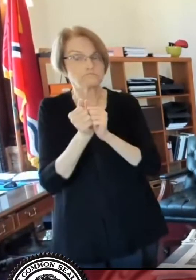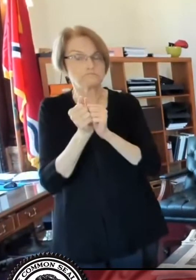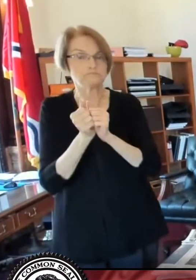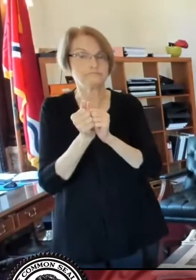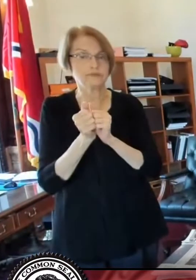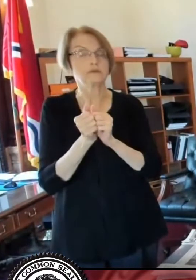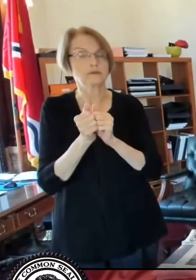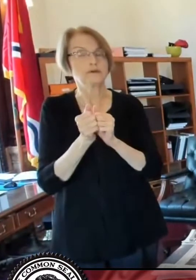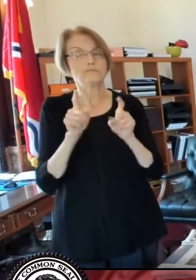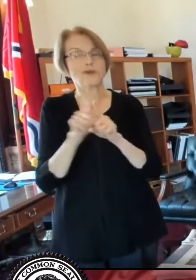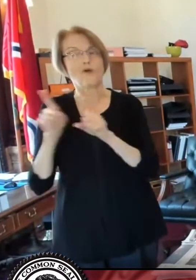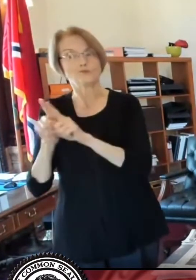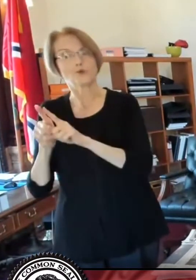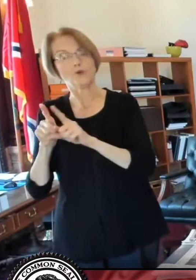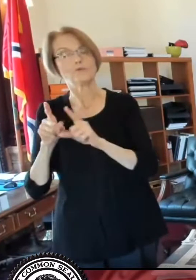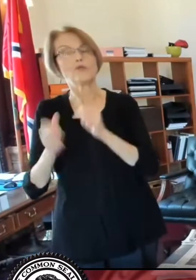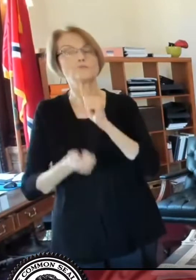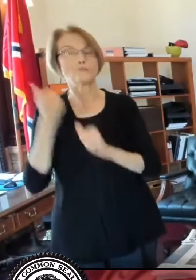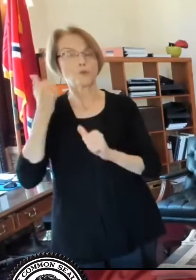numbers.